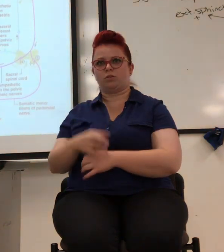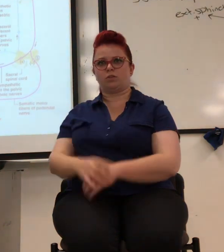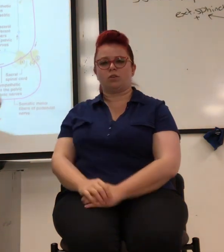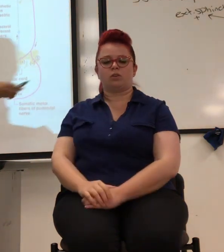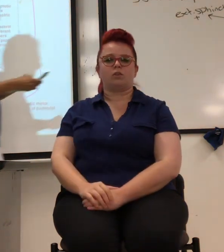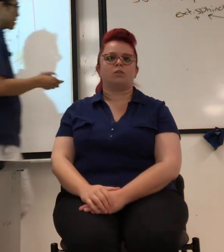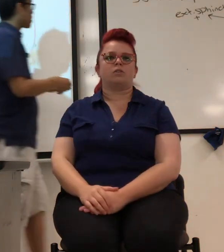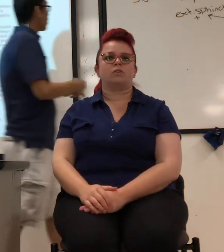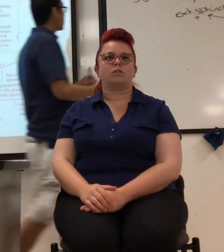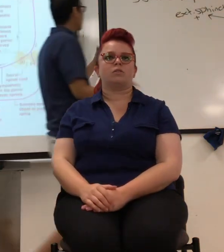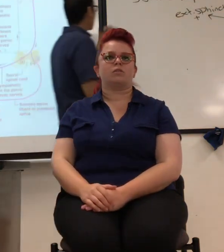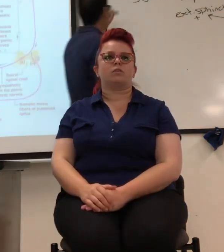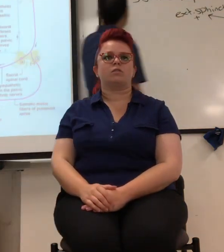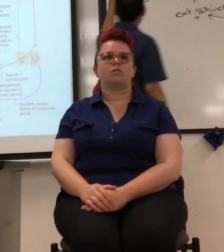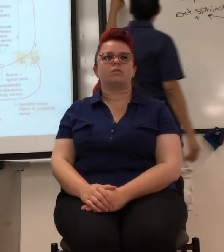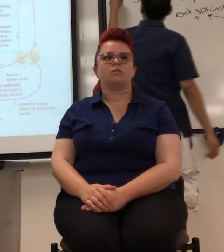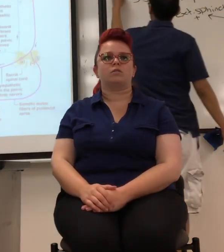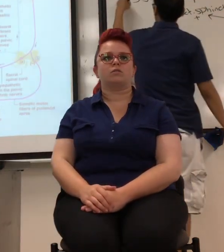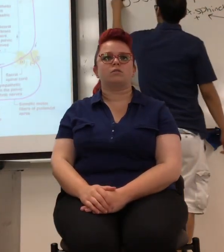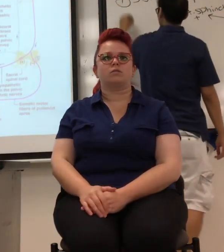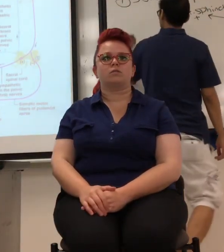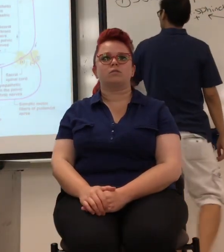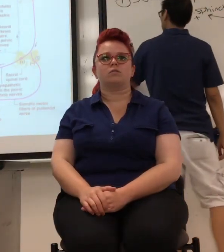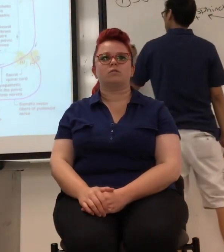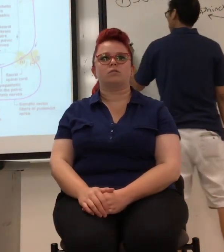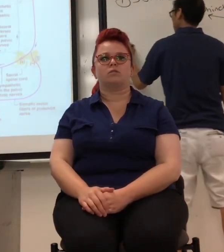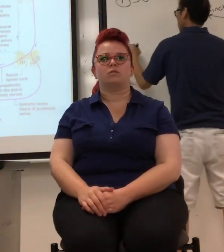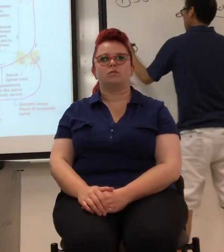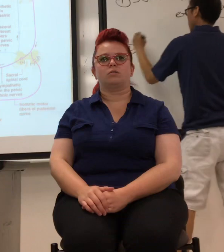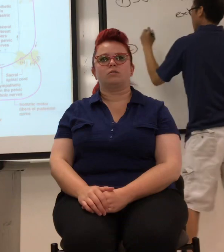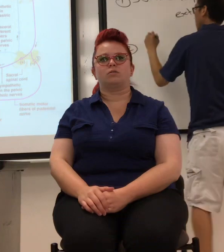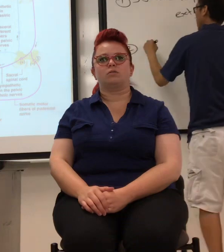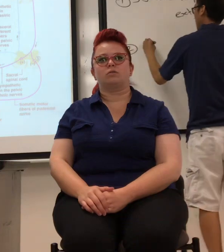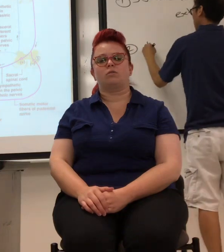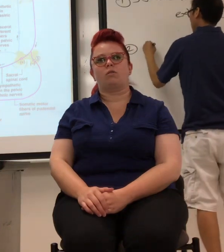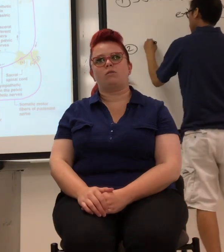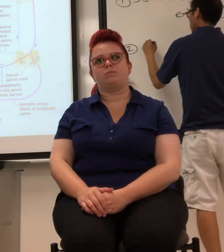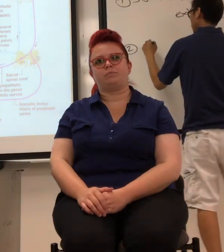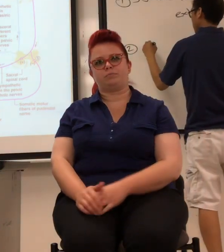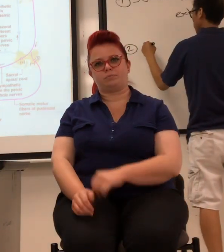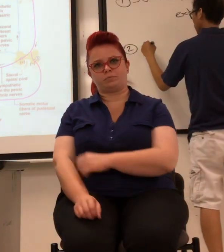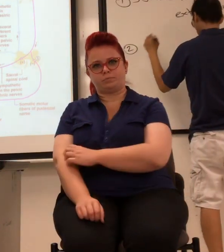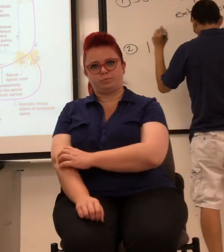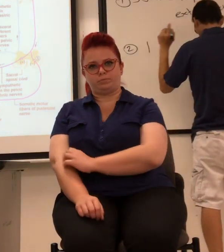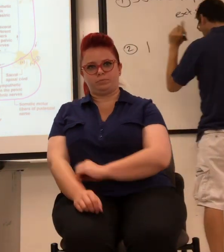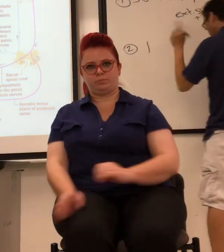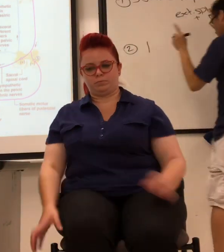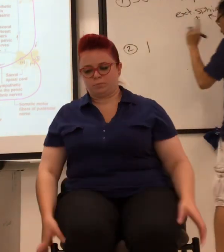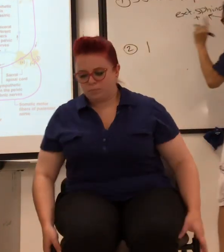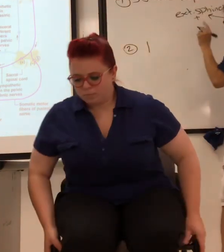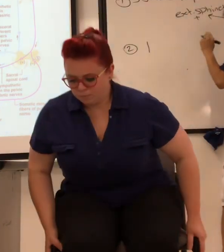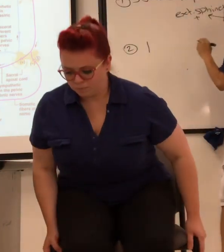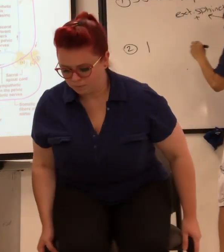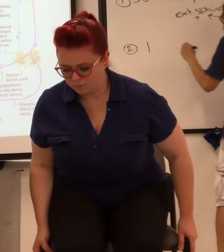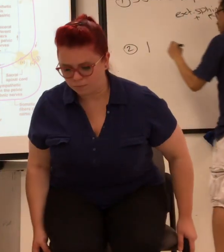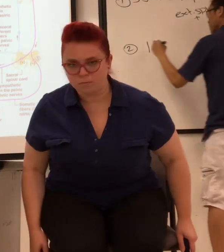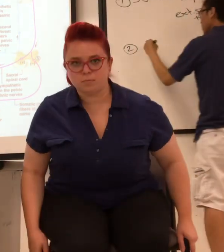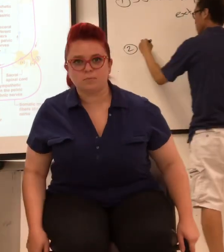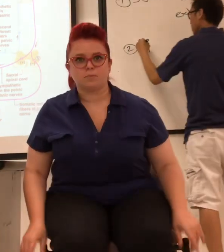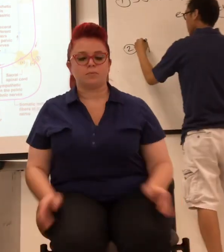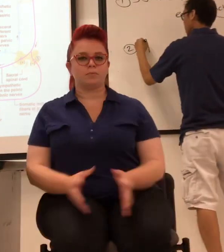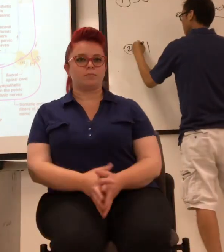the hypogastric nerve. So follow that. So we're going to follow this one here. This afferent signal is going to go up to